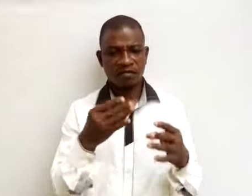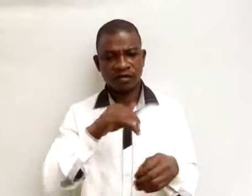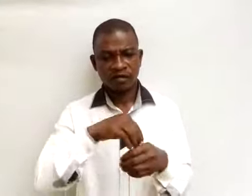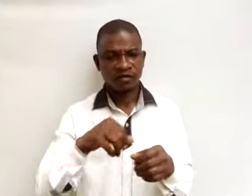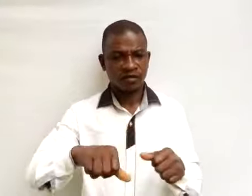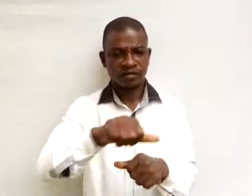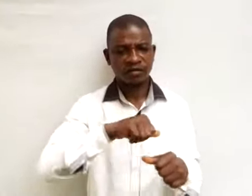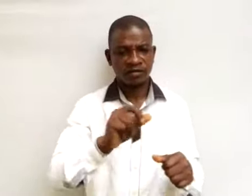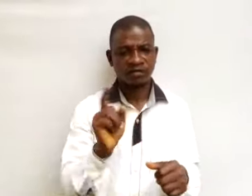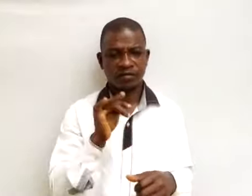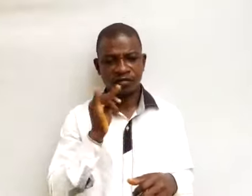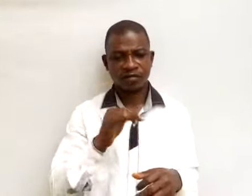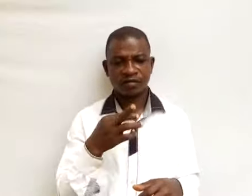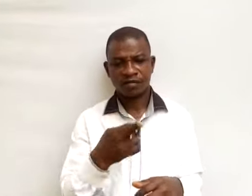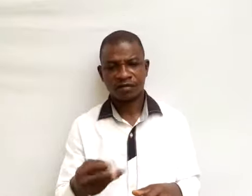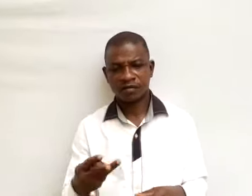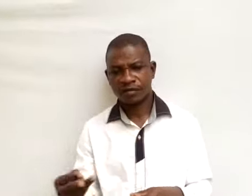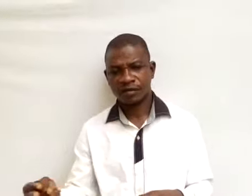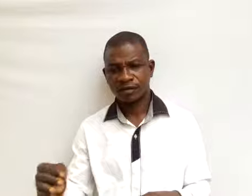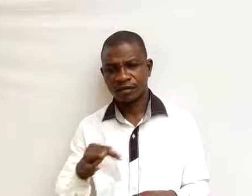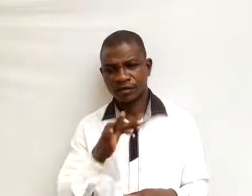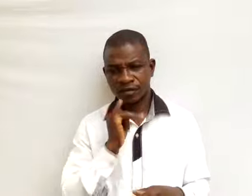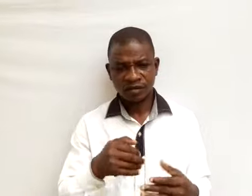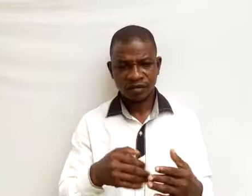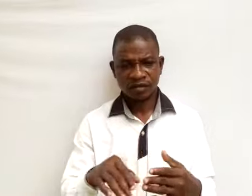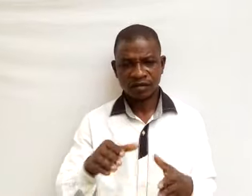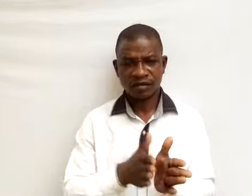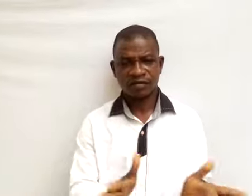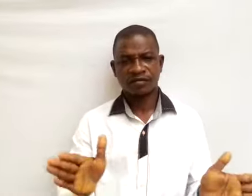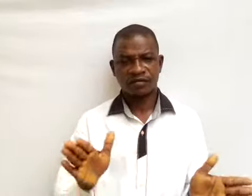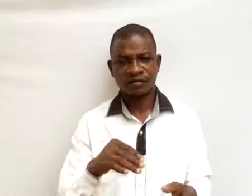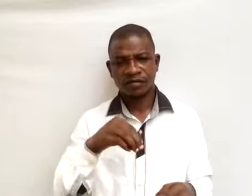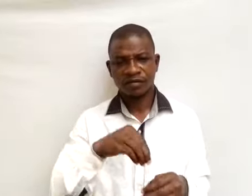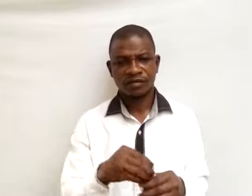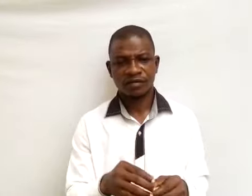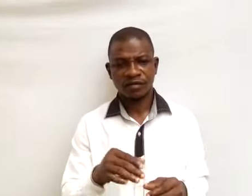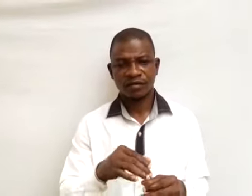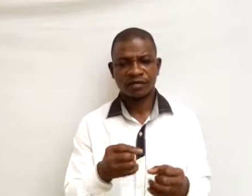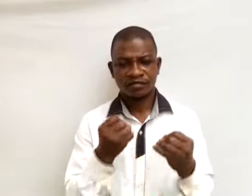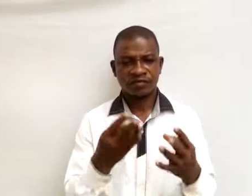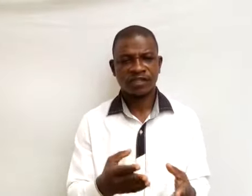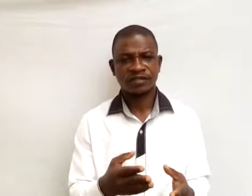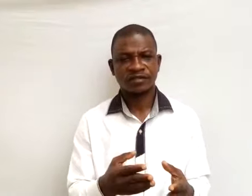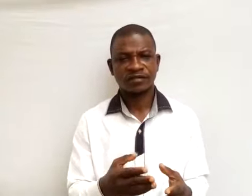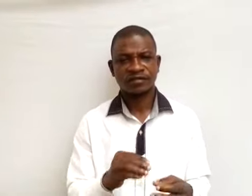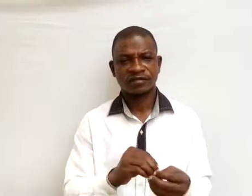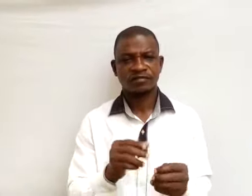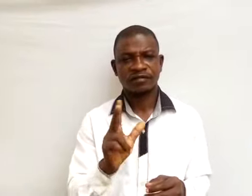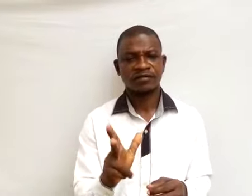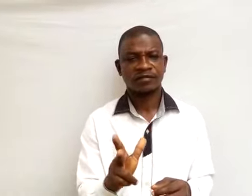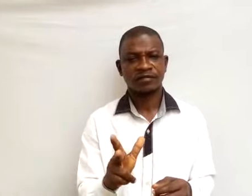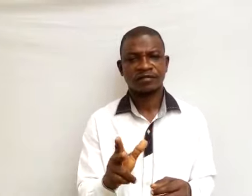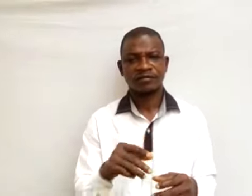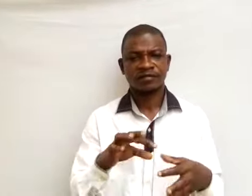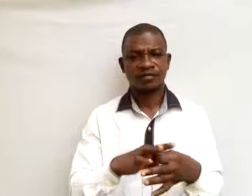area where raw material is available in abundance. Number 3, joint